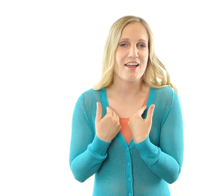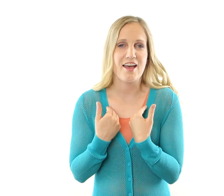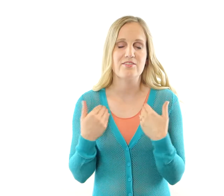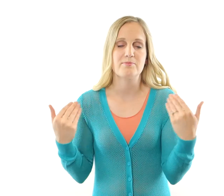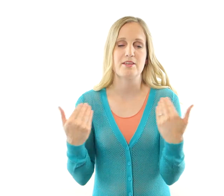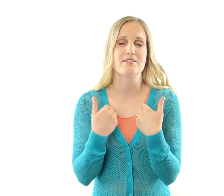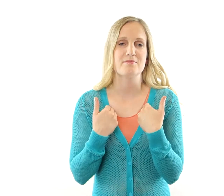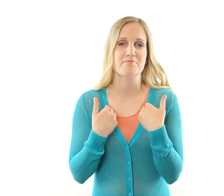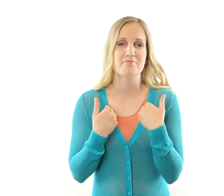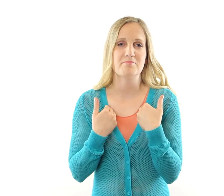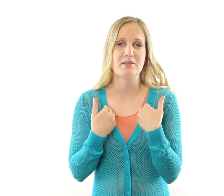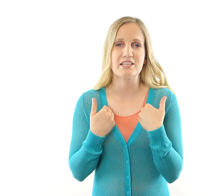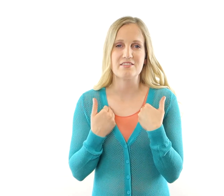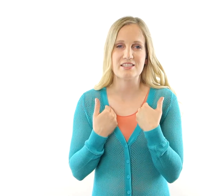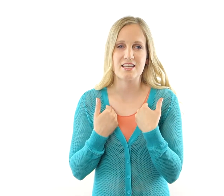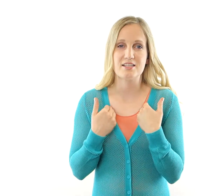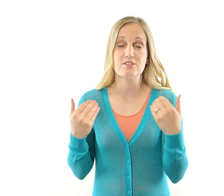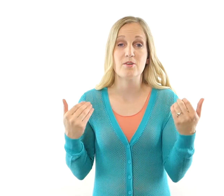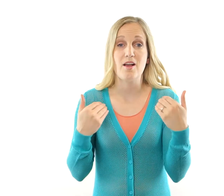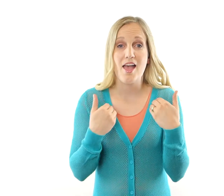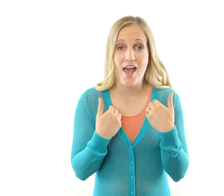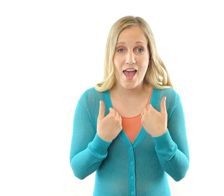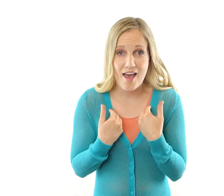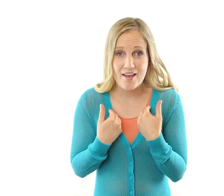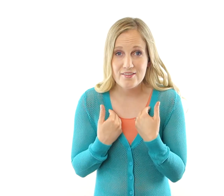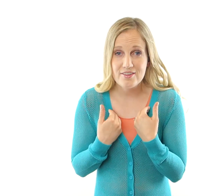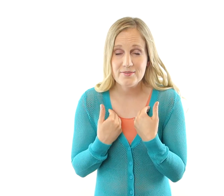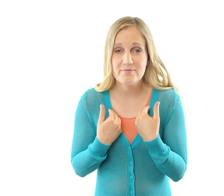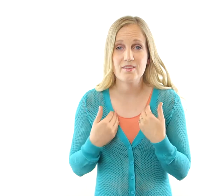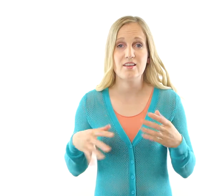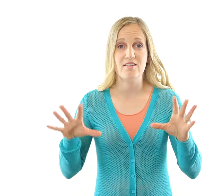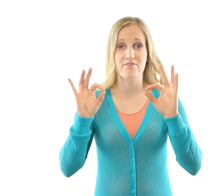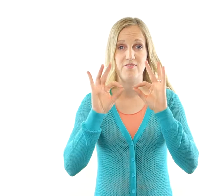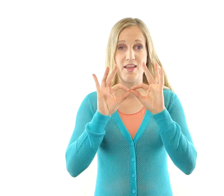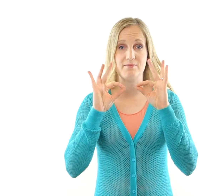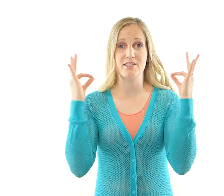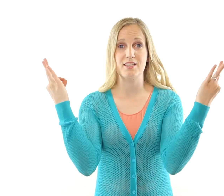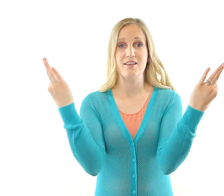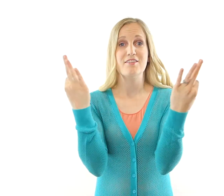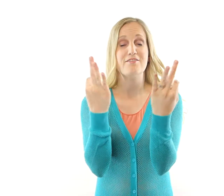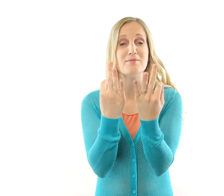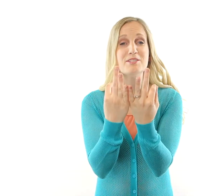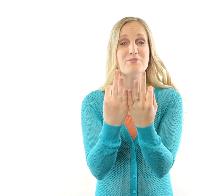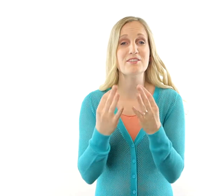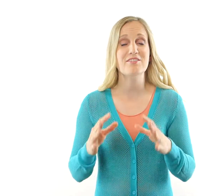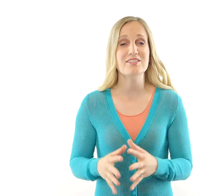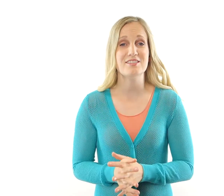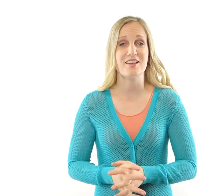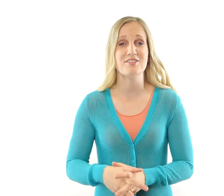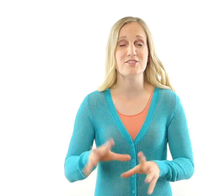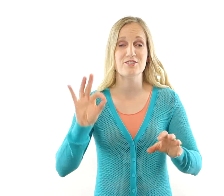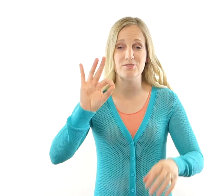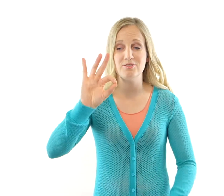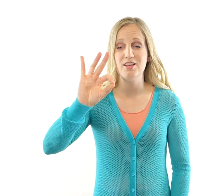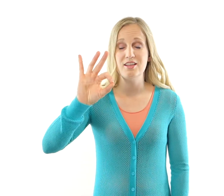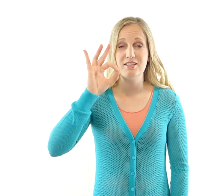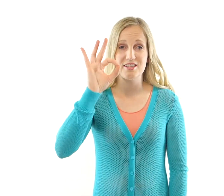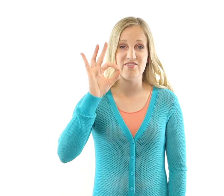have it because of the sign. So have a family. Family is a really fun sign, so you do a sign for